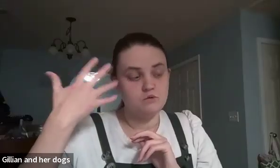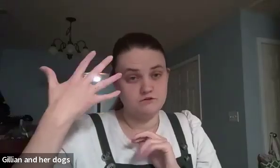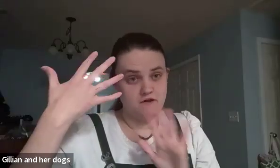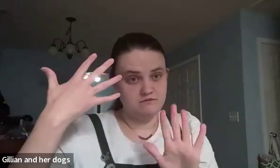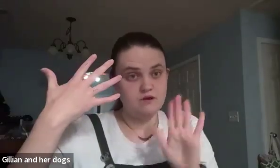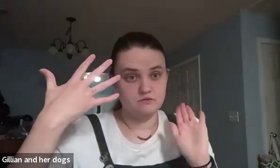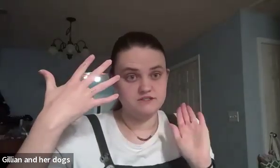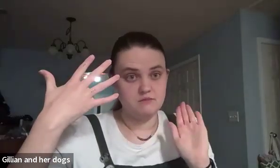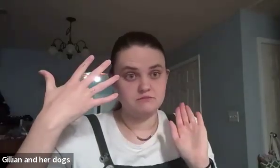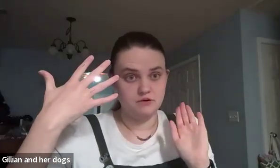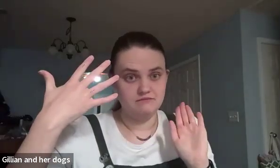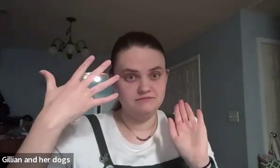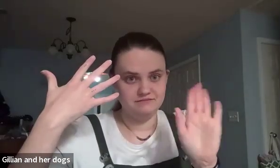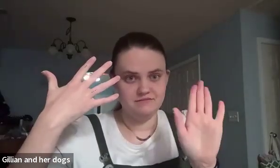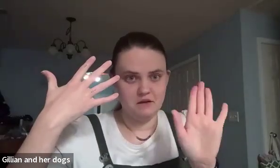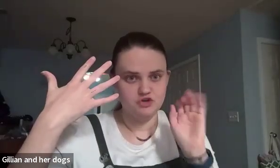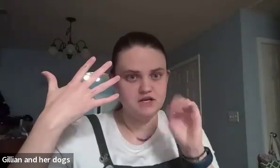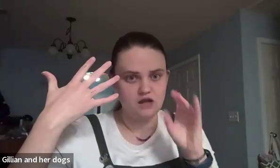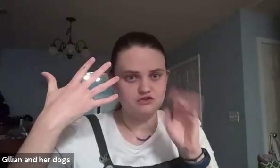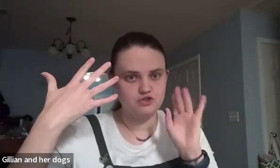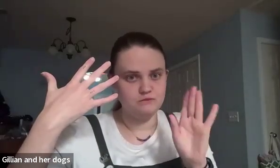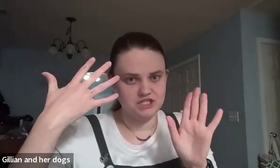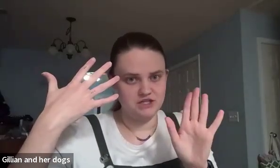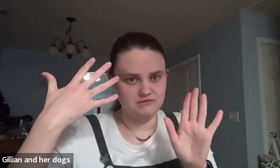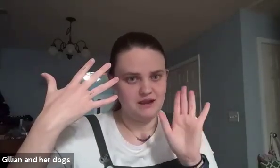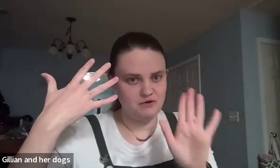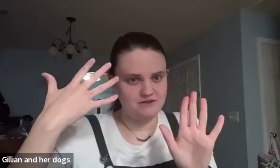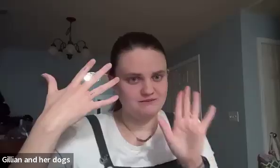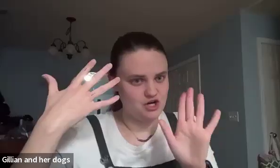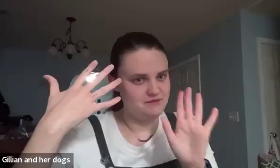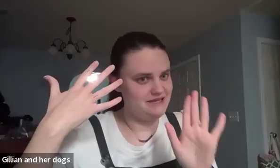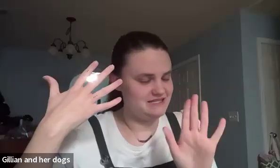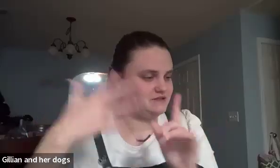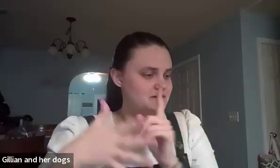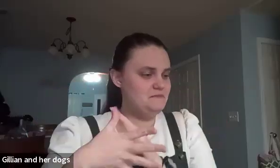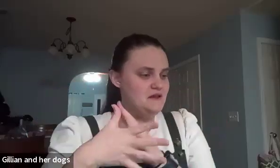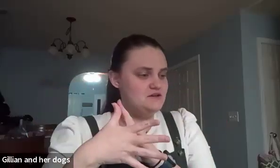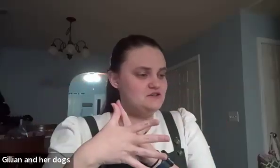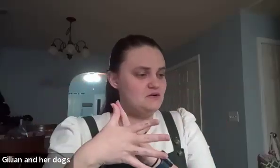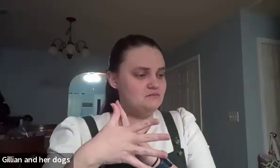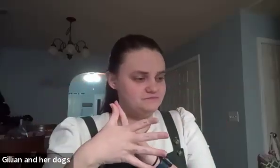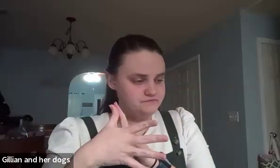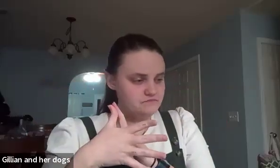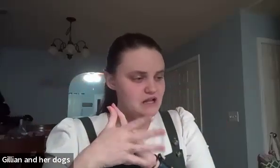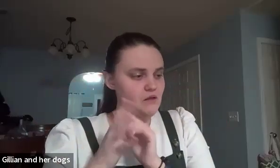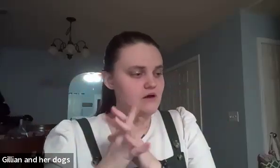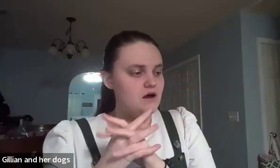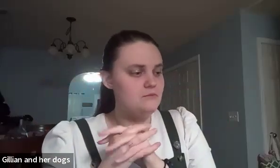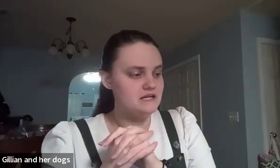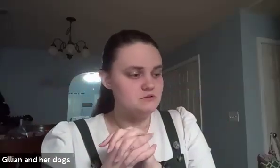we'll do five more and then we'll stop, okay? I'm trying not to throw too much at you. I promise. I'm trying to be easy with it. So, the next one we're